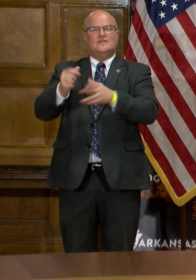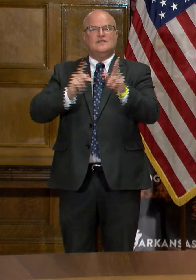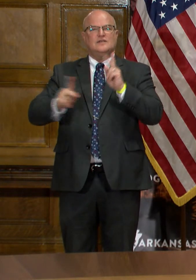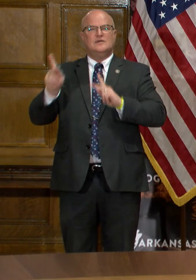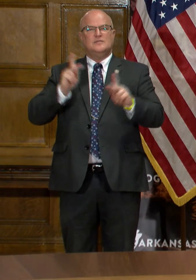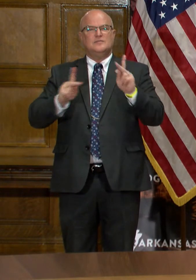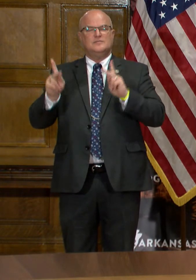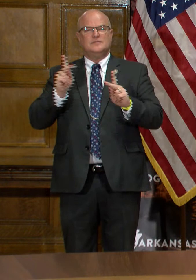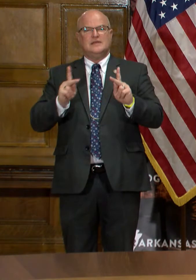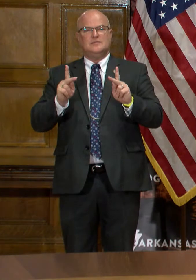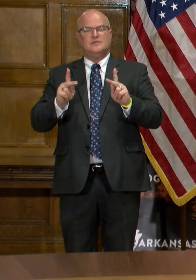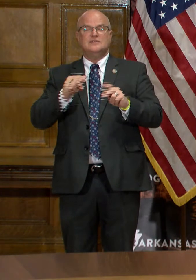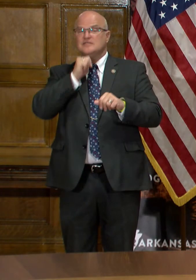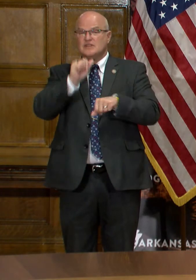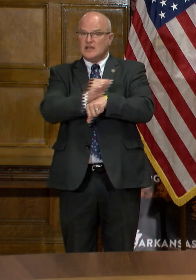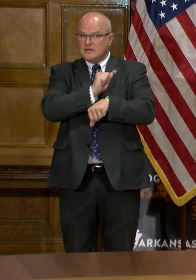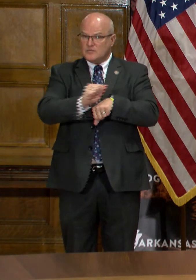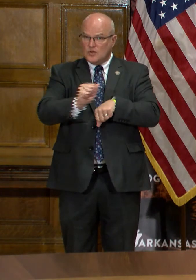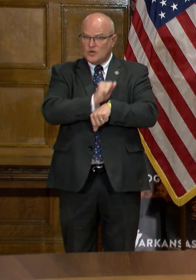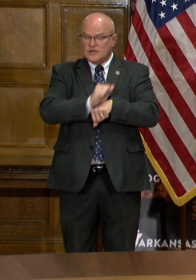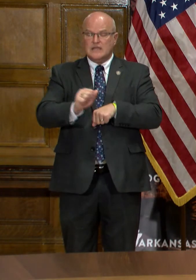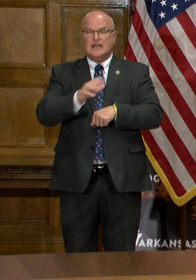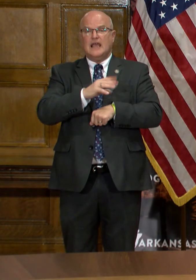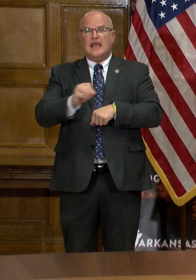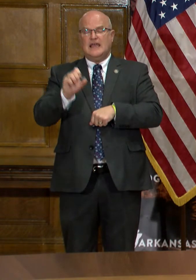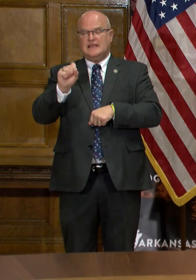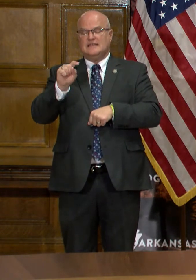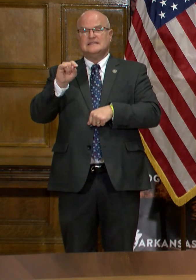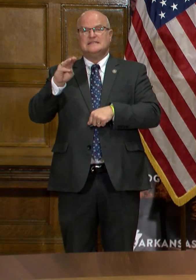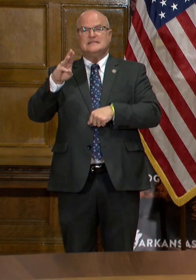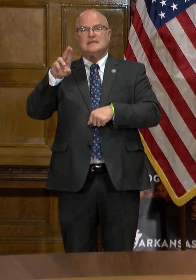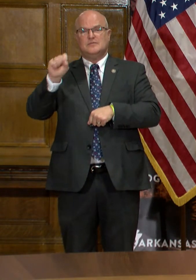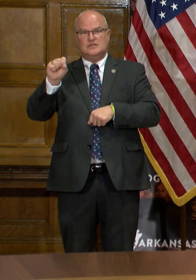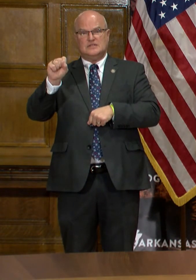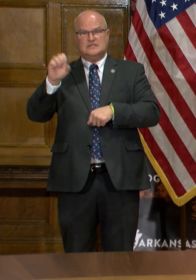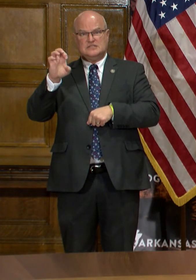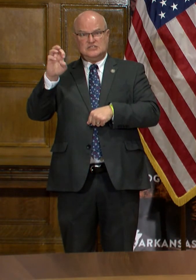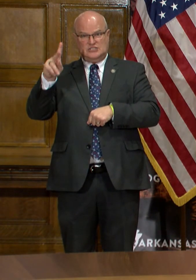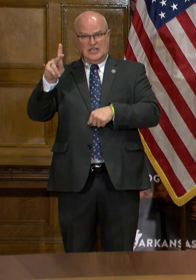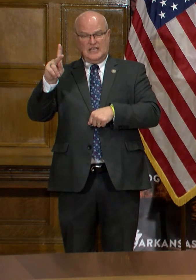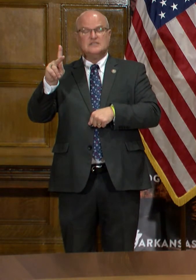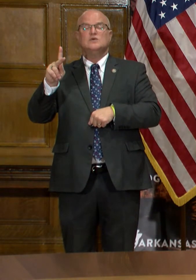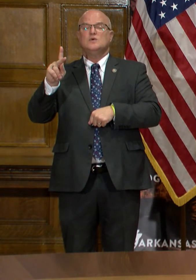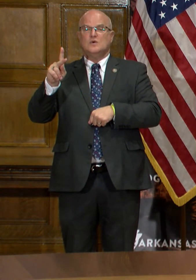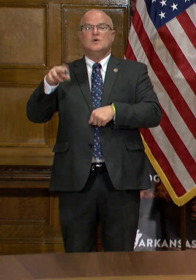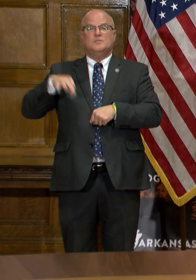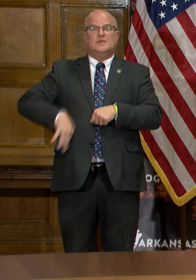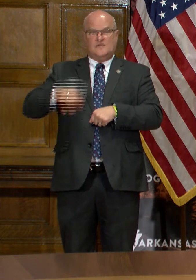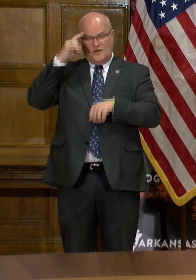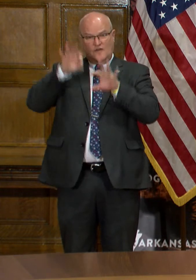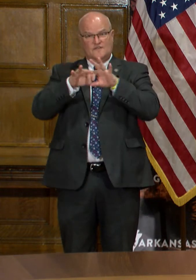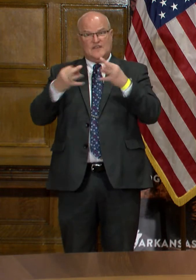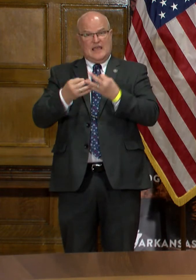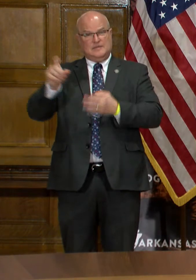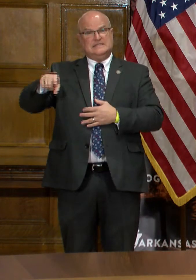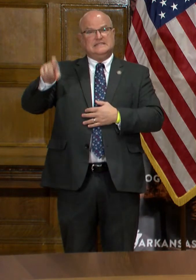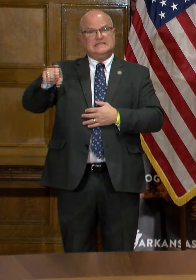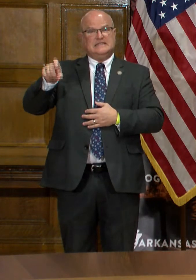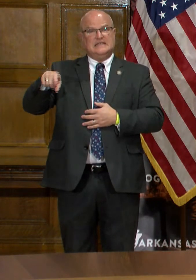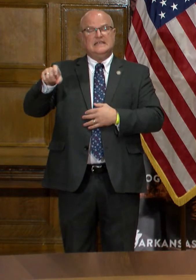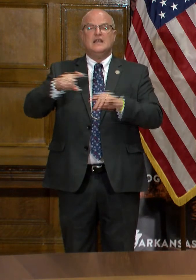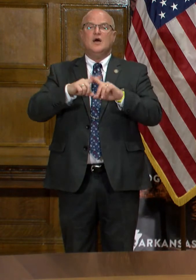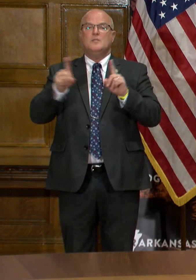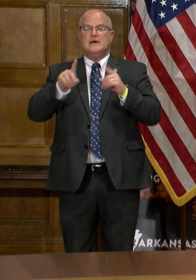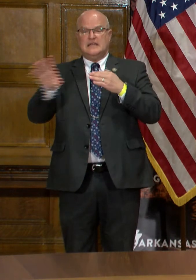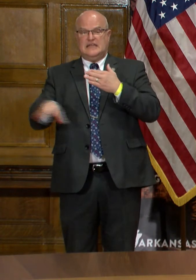those that are unemployed, the stimulus checks will be very beneficial to the families in need.